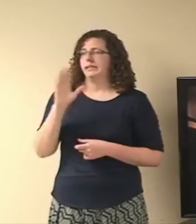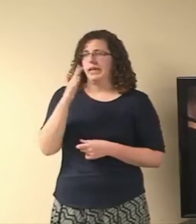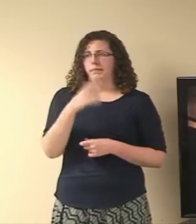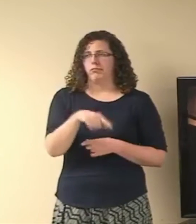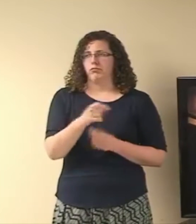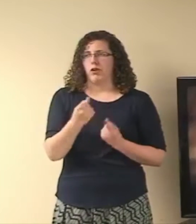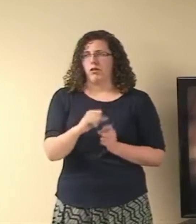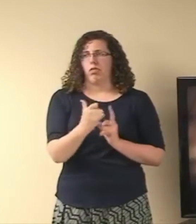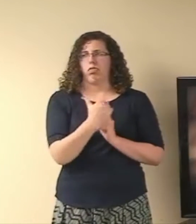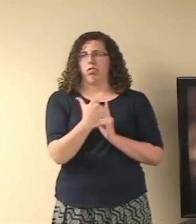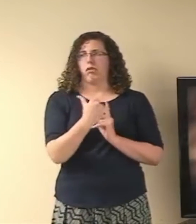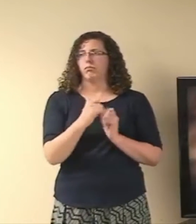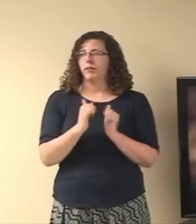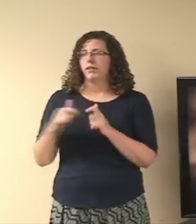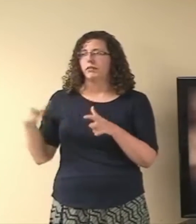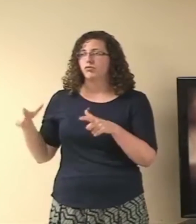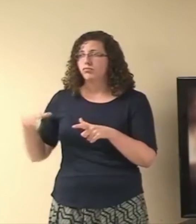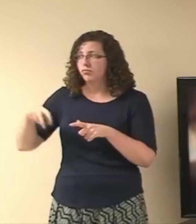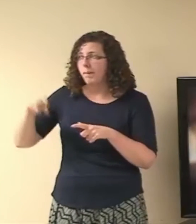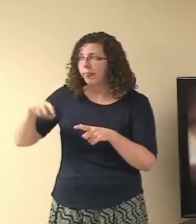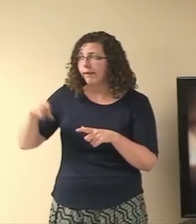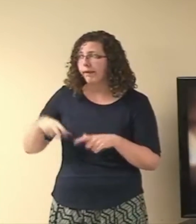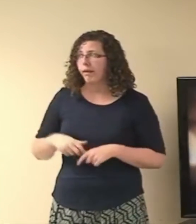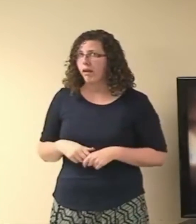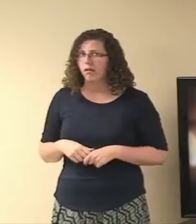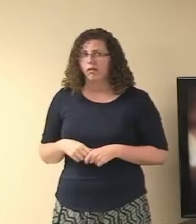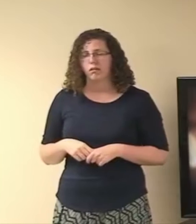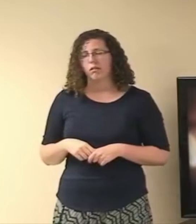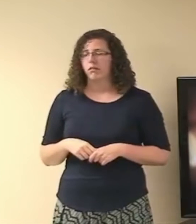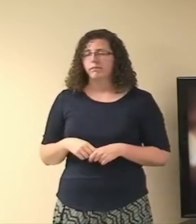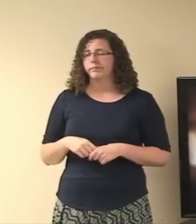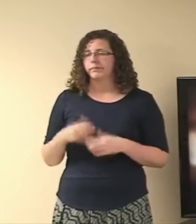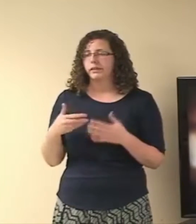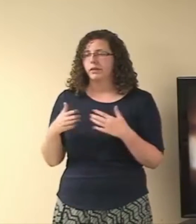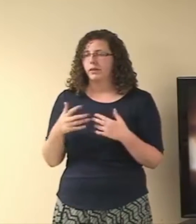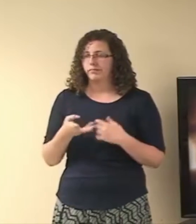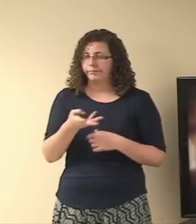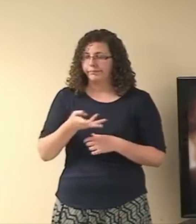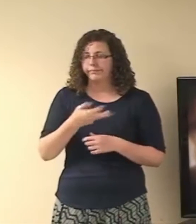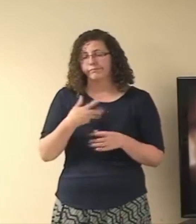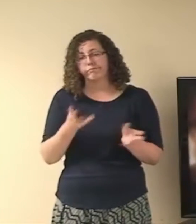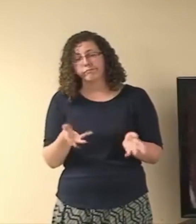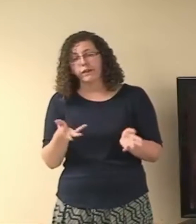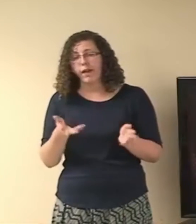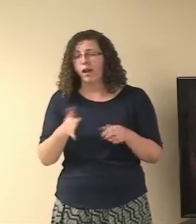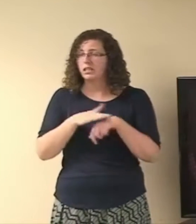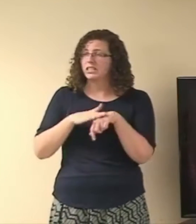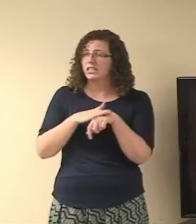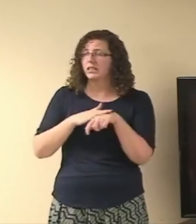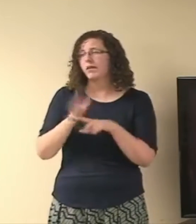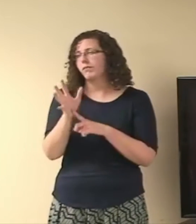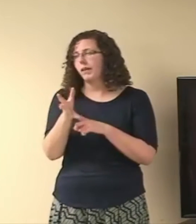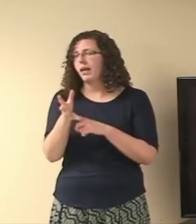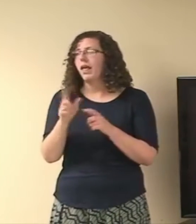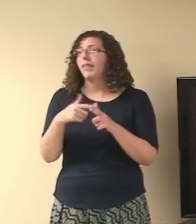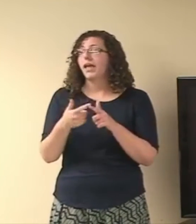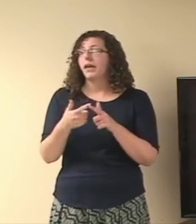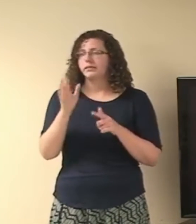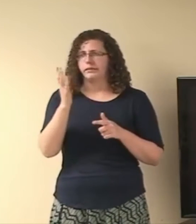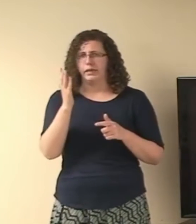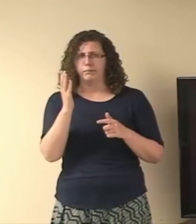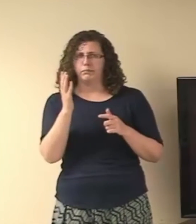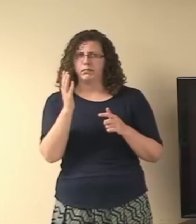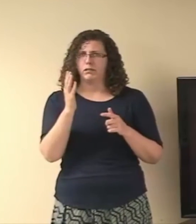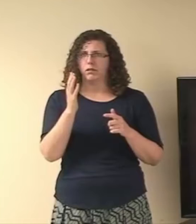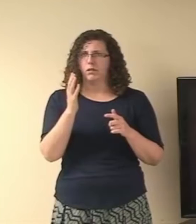trampoline to get us involved in some pyramid scheme. Anyway, so we small talked for about 5 minutes, and then right when I thought they were about to drop the